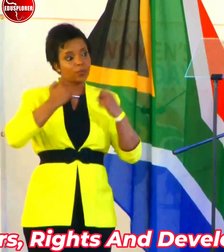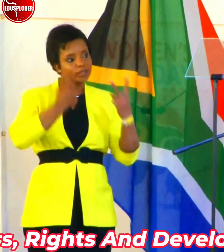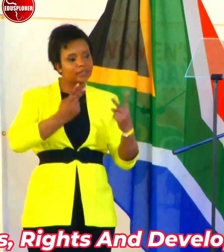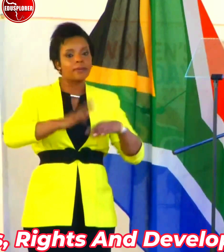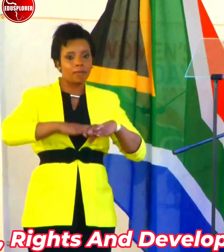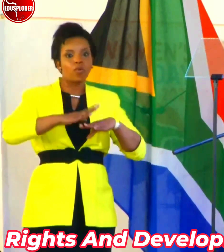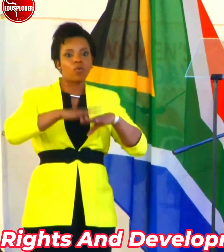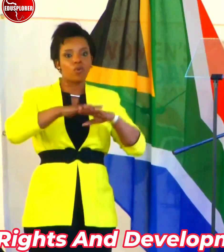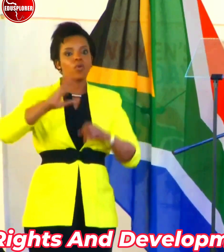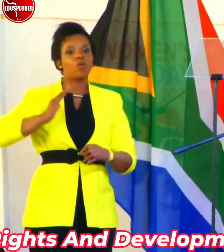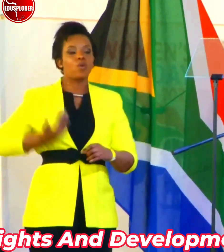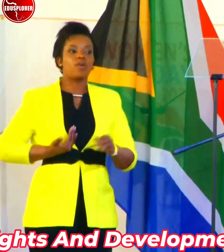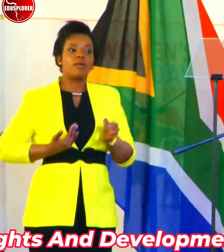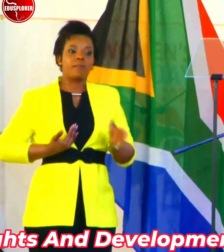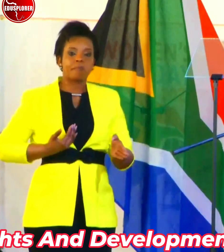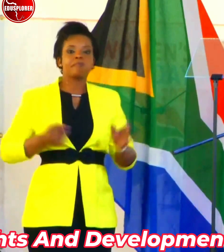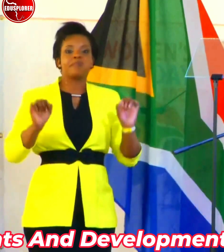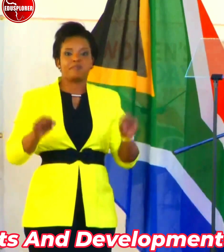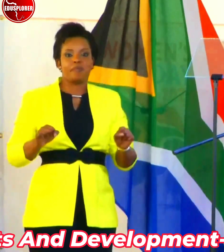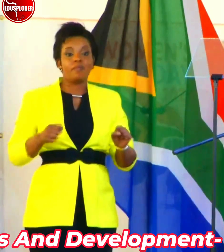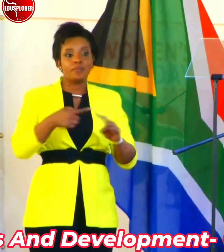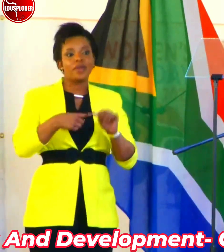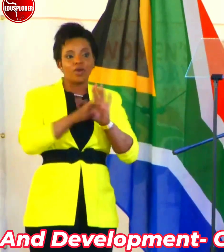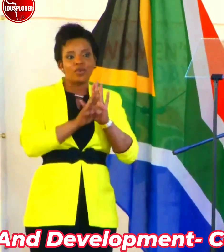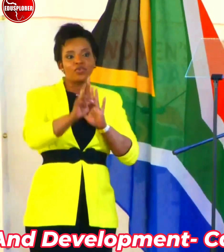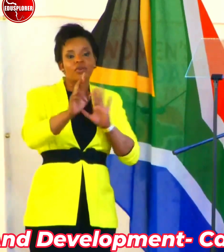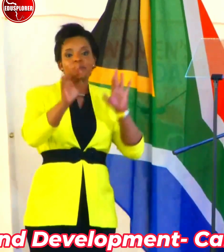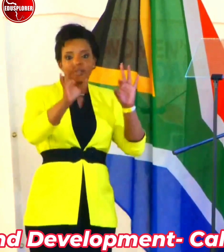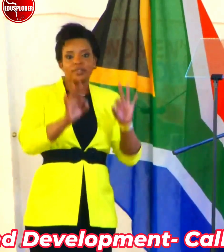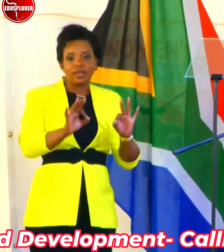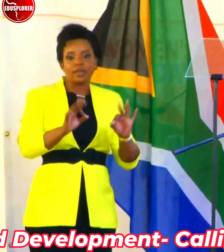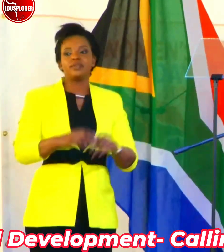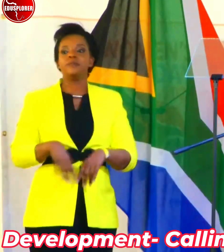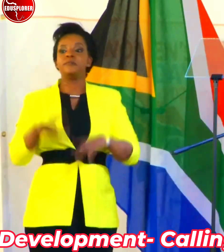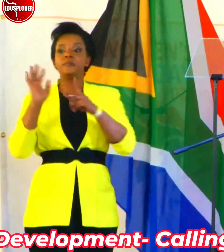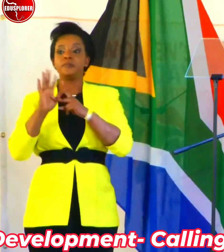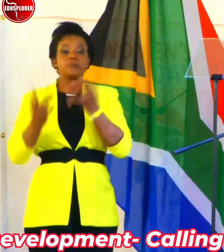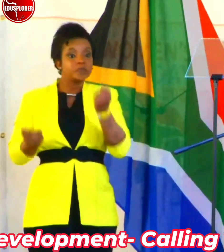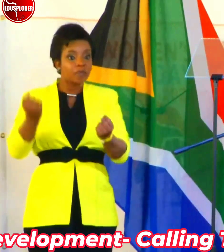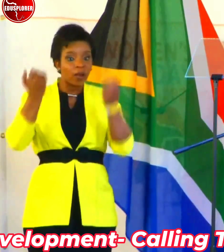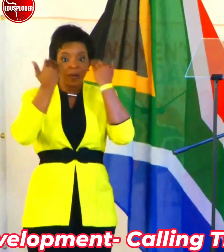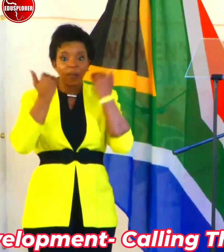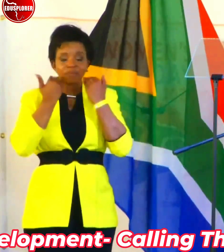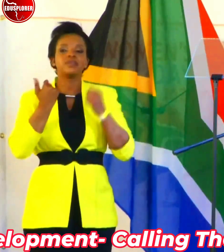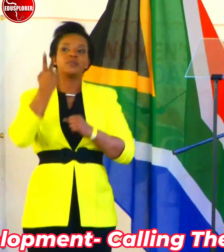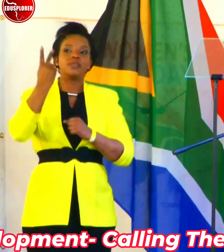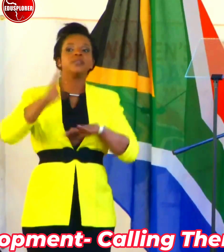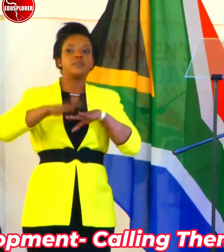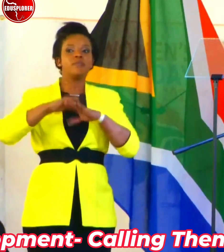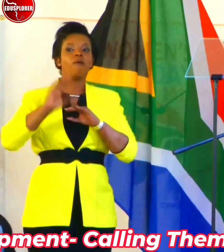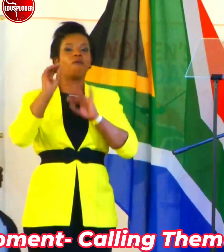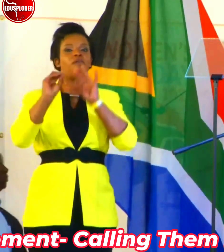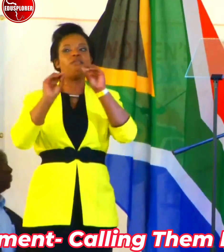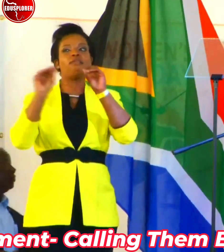more women being represented. In the judiciary, we are seeing more and more women